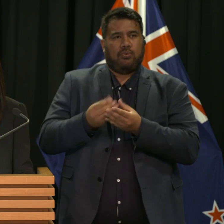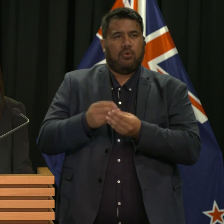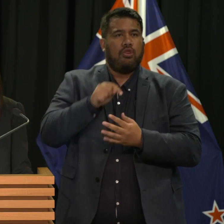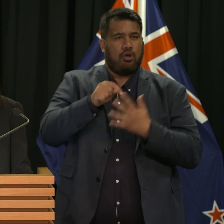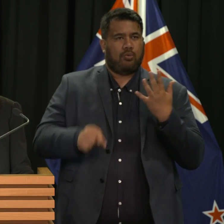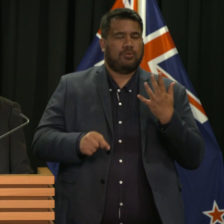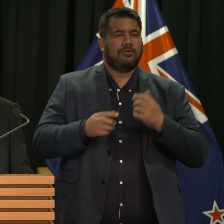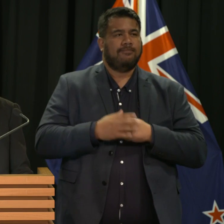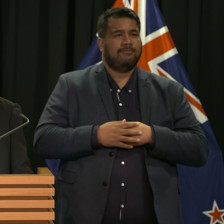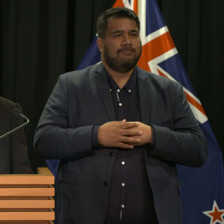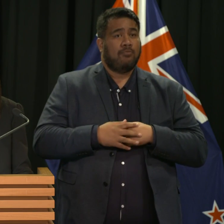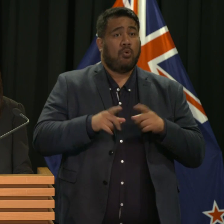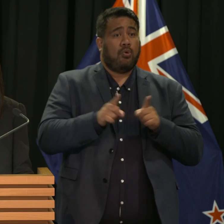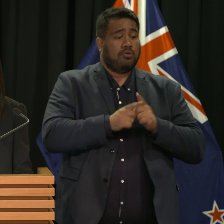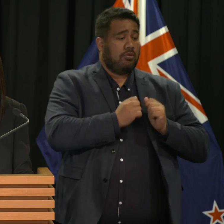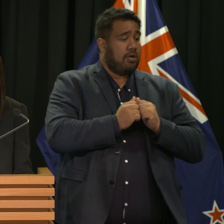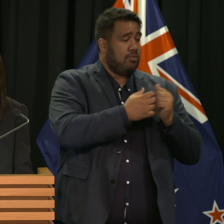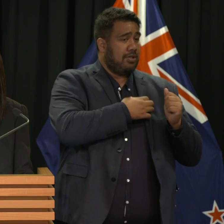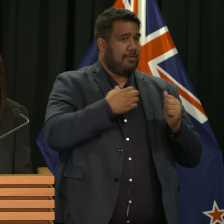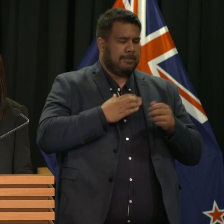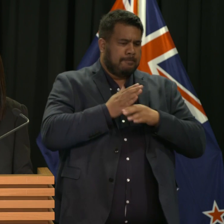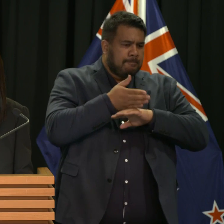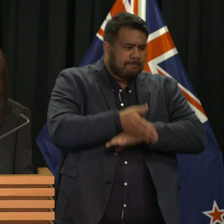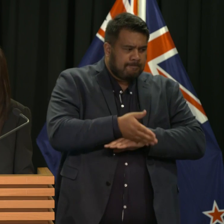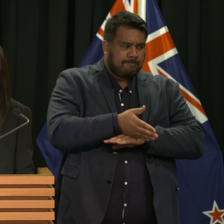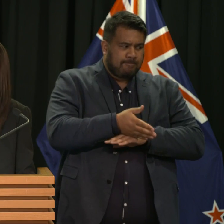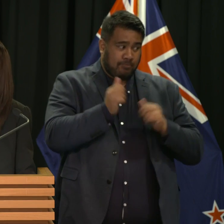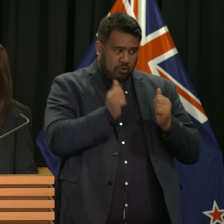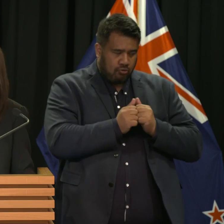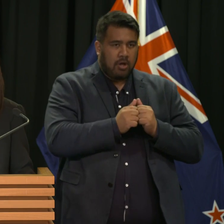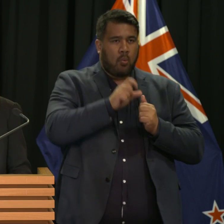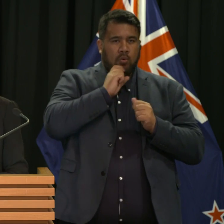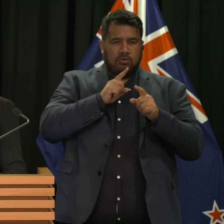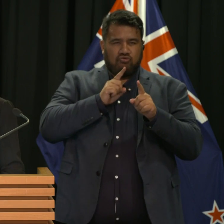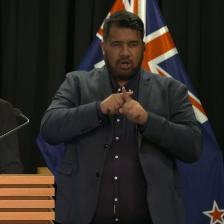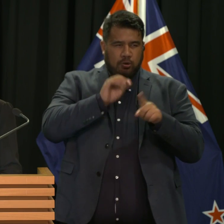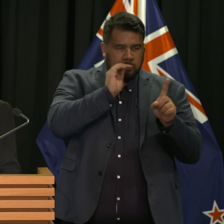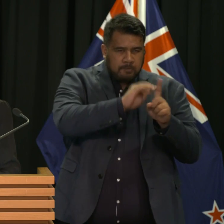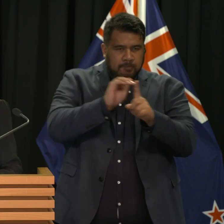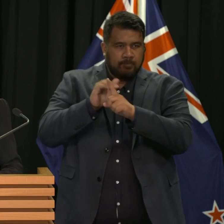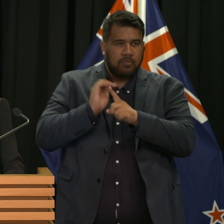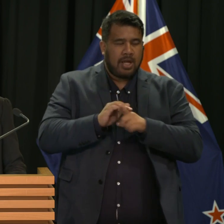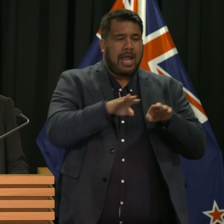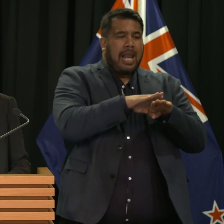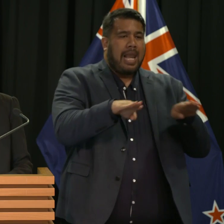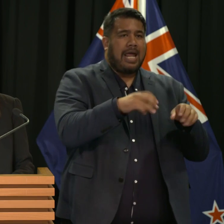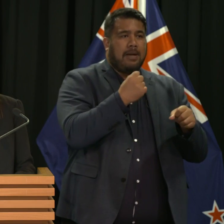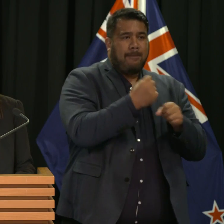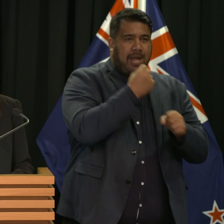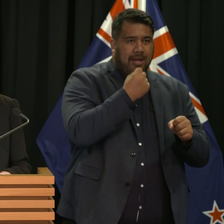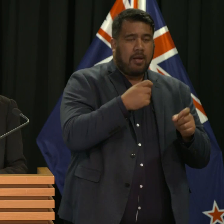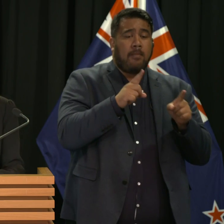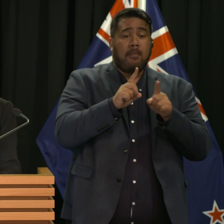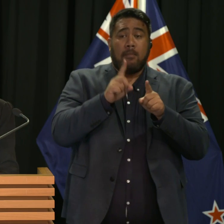government has also agreed to work to target land bankers and speculators. I want to highlight that